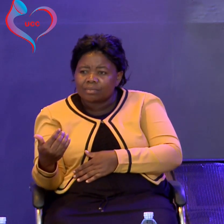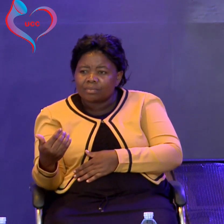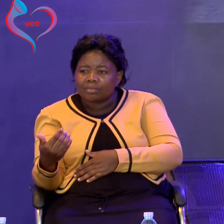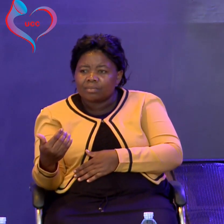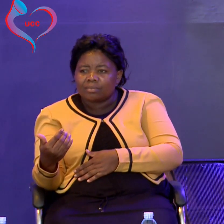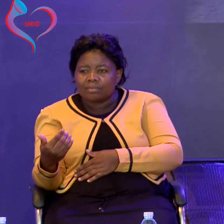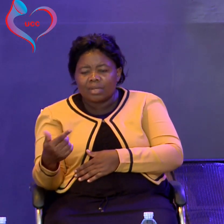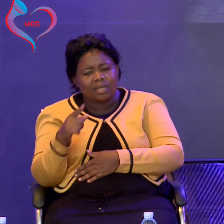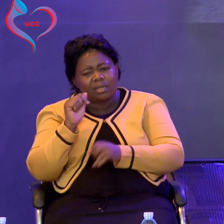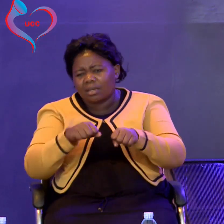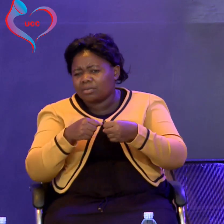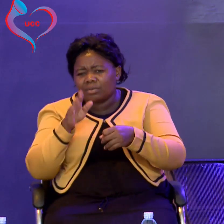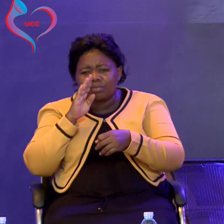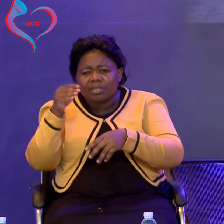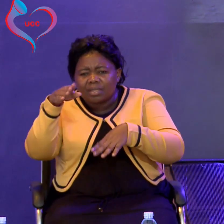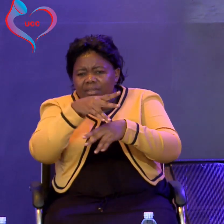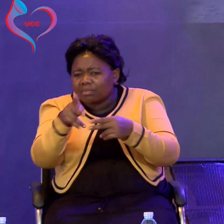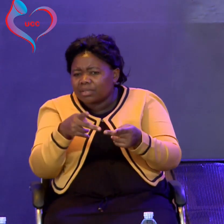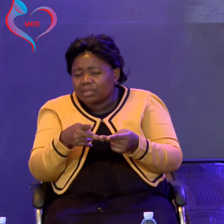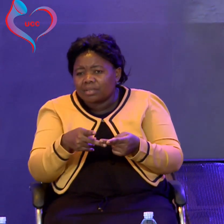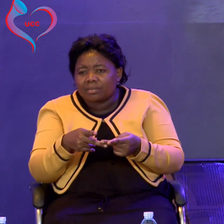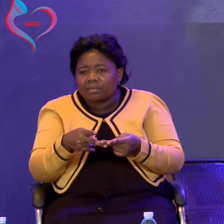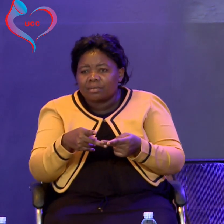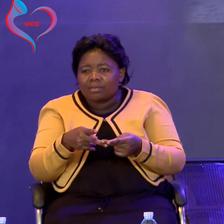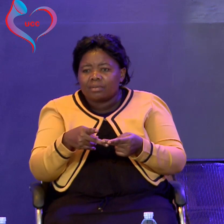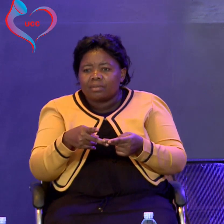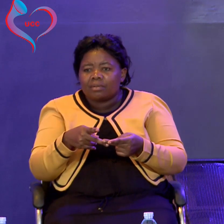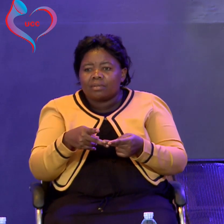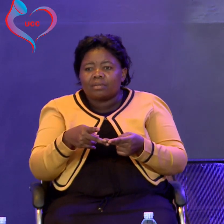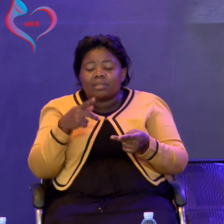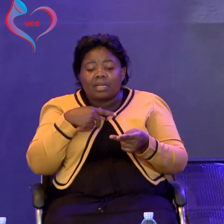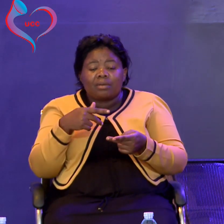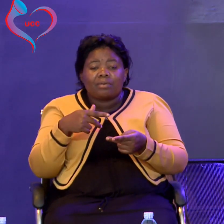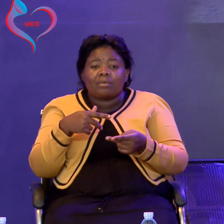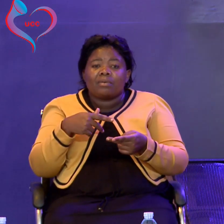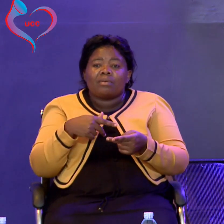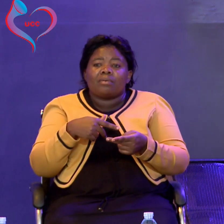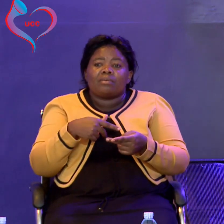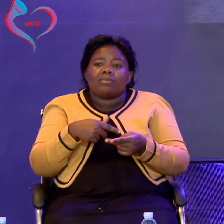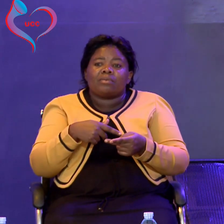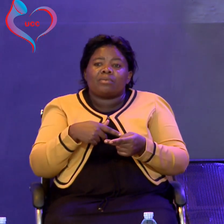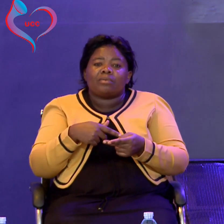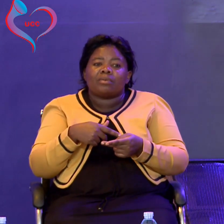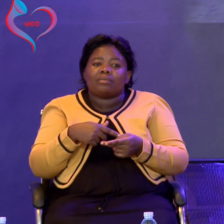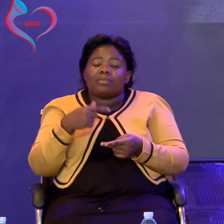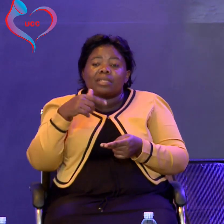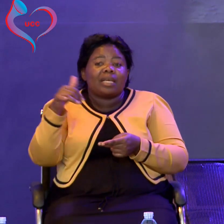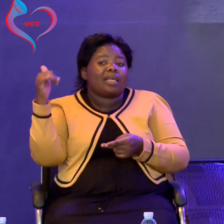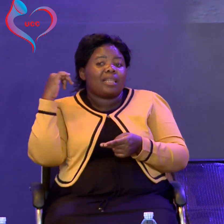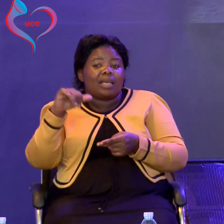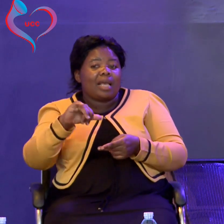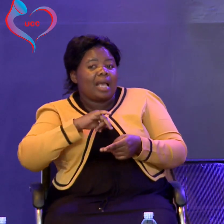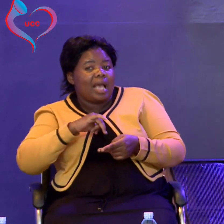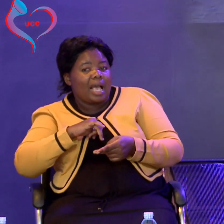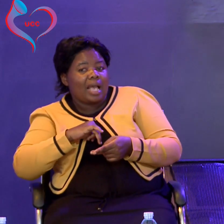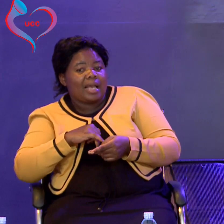Au sina kubera wo. I don't have to be in such a place. So nzegwe nzijewe yori nze ajao Katonda. The other eye takes